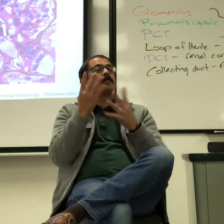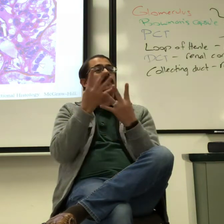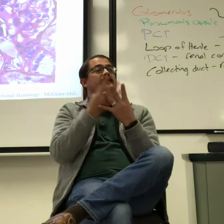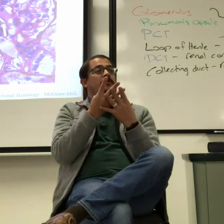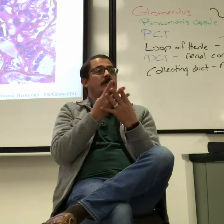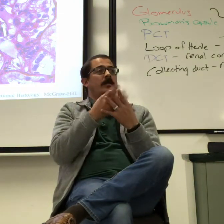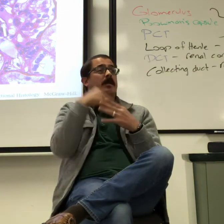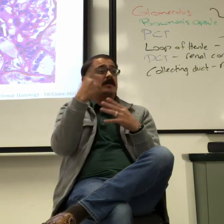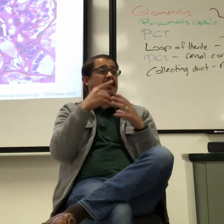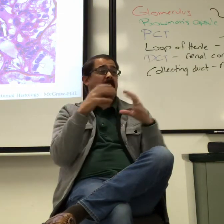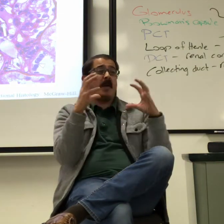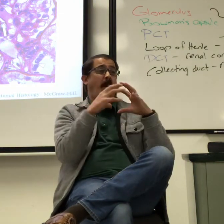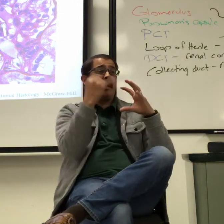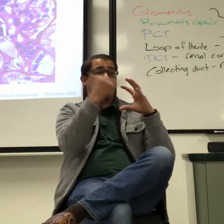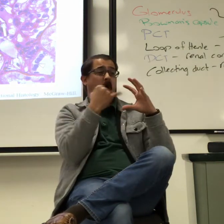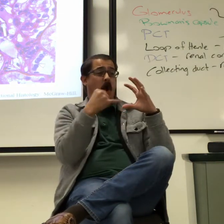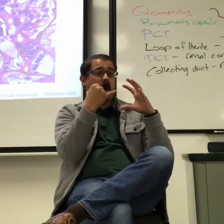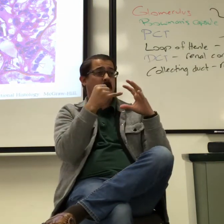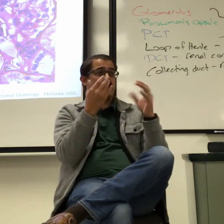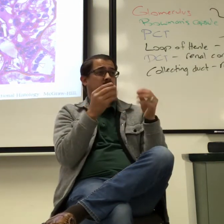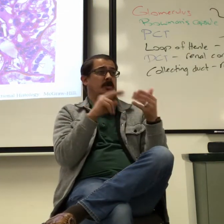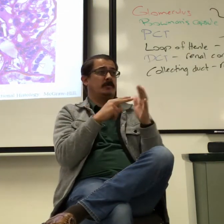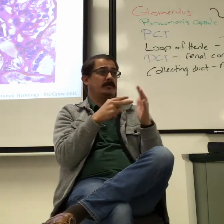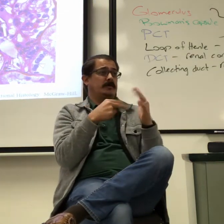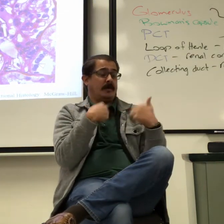like a ball of yarn to me. What do you think the A stands for?